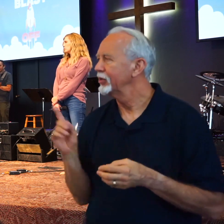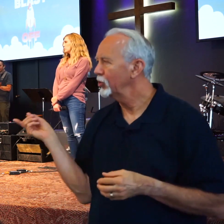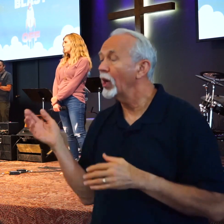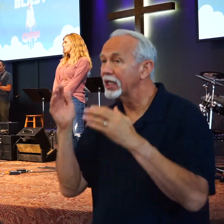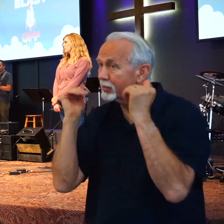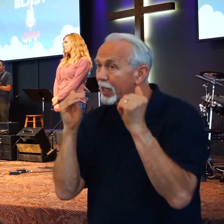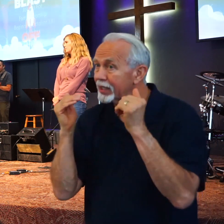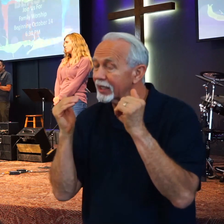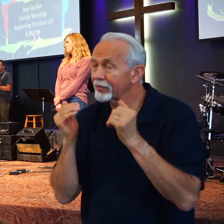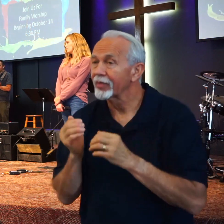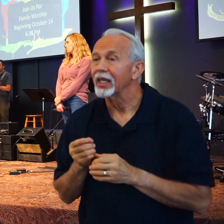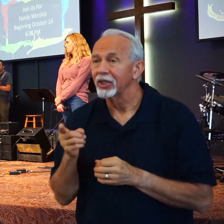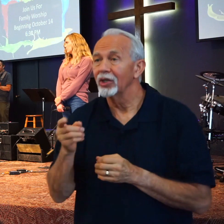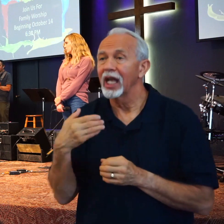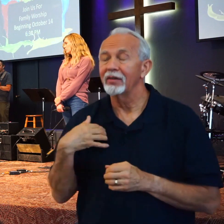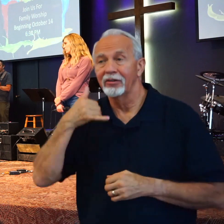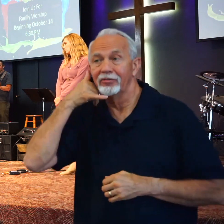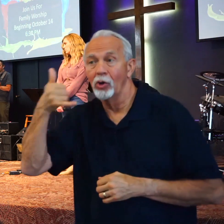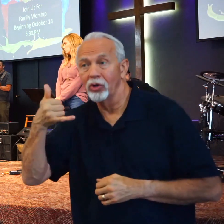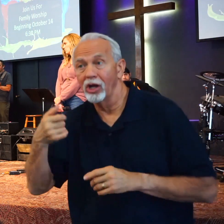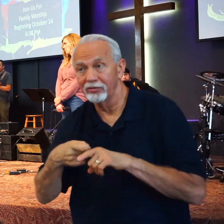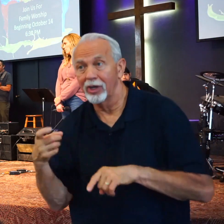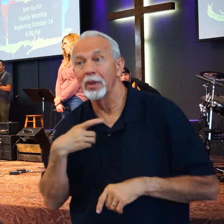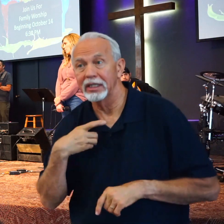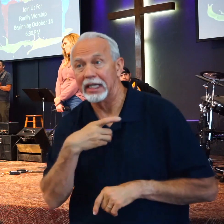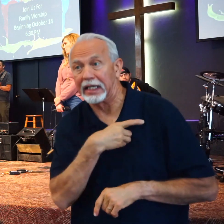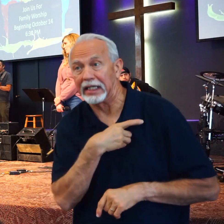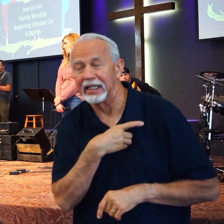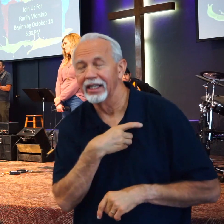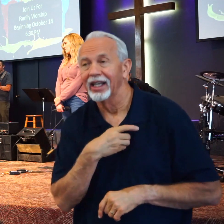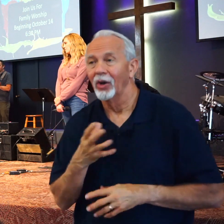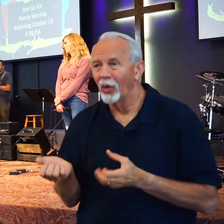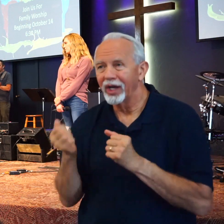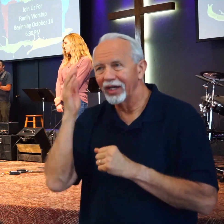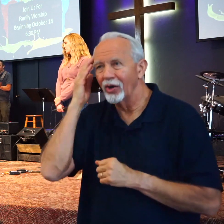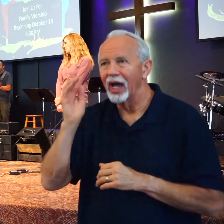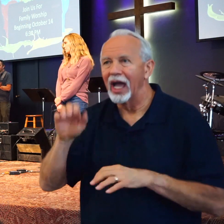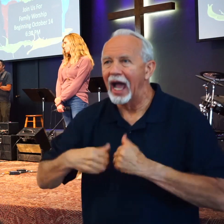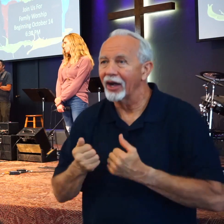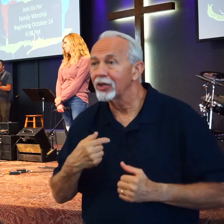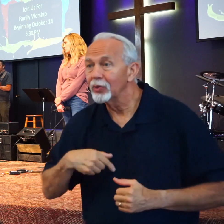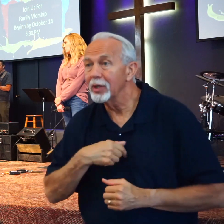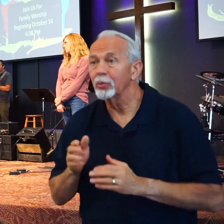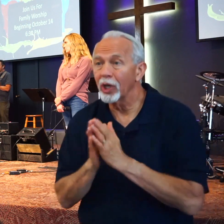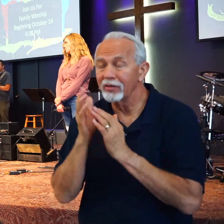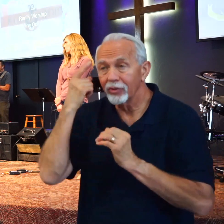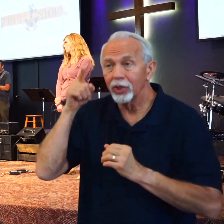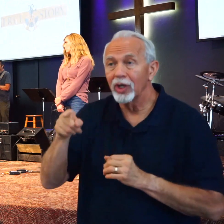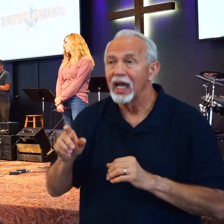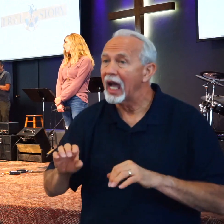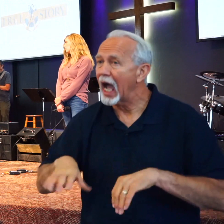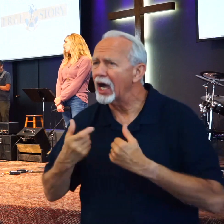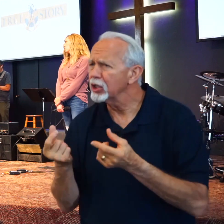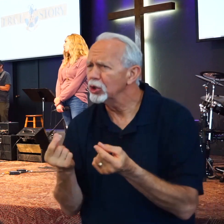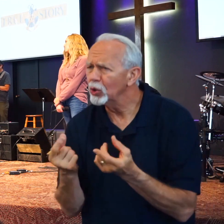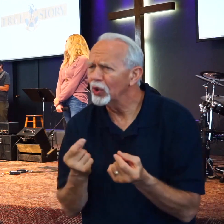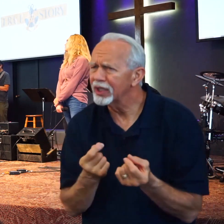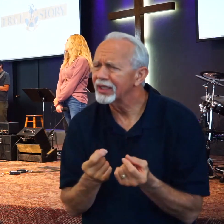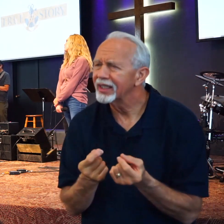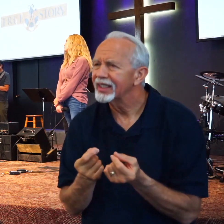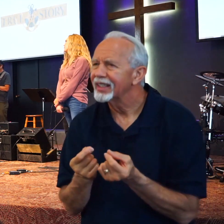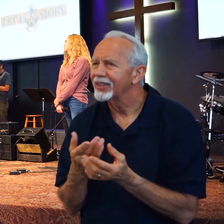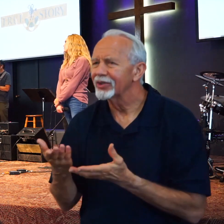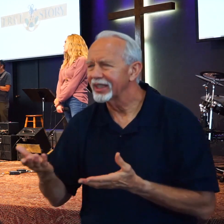expecting that you'll get a phone call from a deacon, and they'll just want to know, how can we pray for you, how are you doing, you know, those kinds of